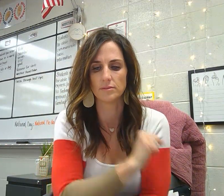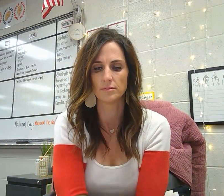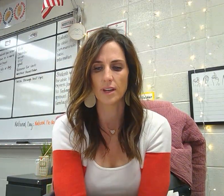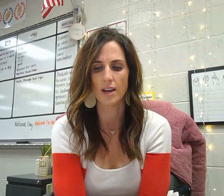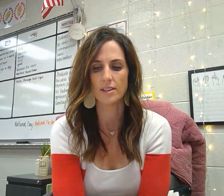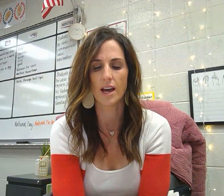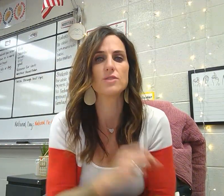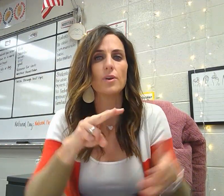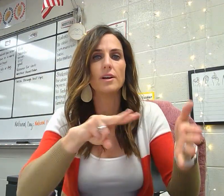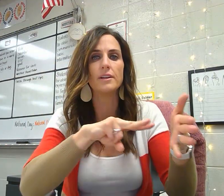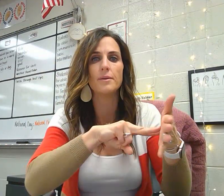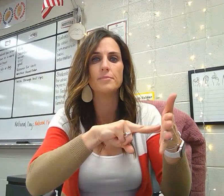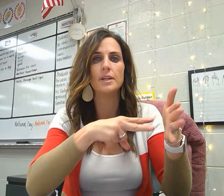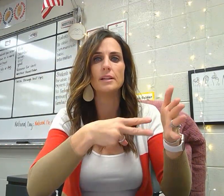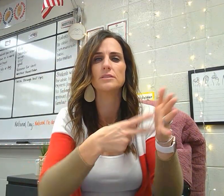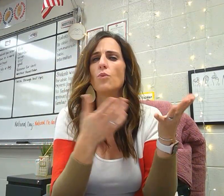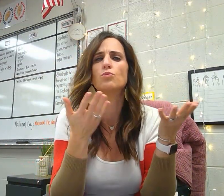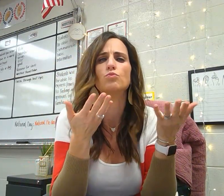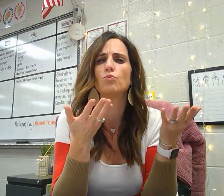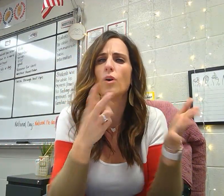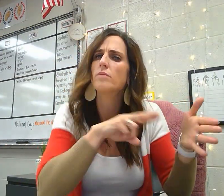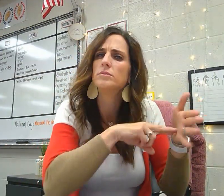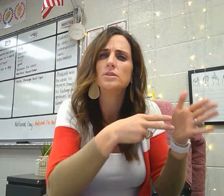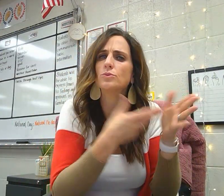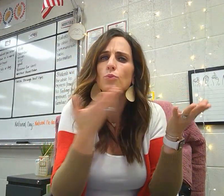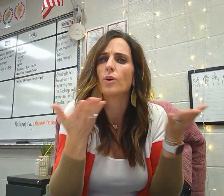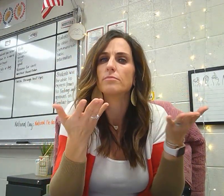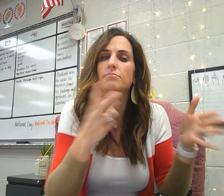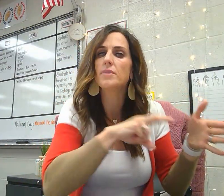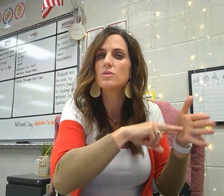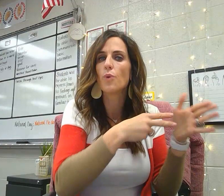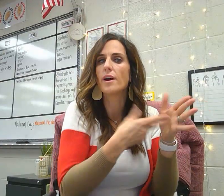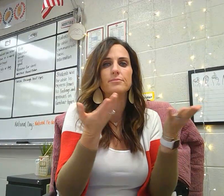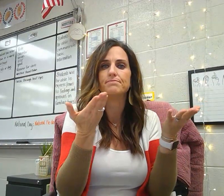And the last one means what?